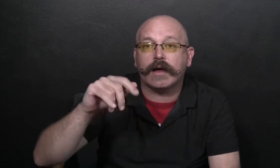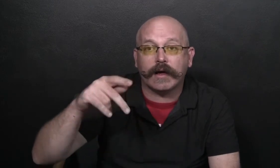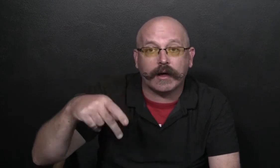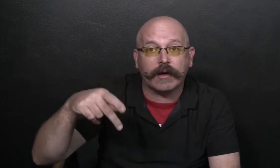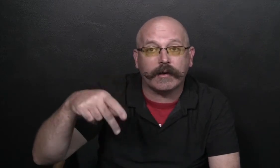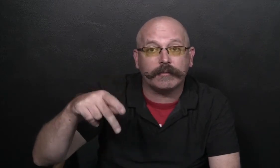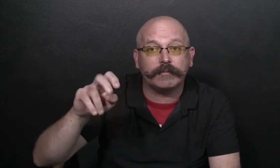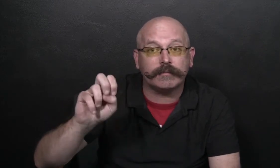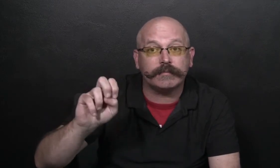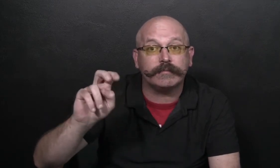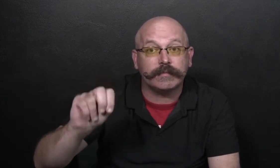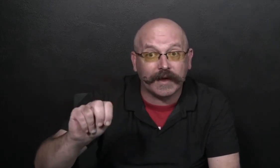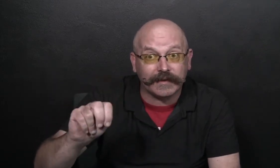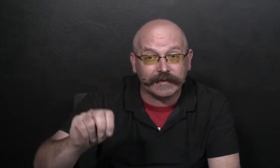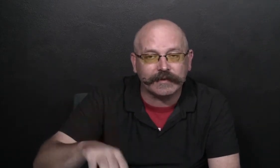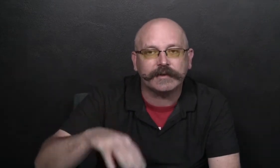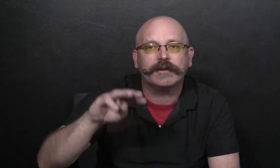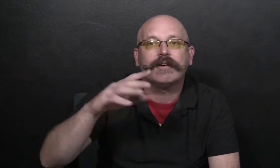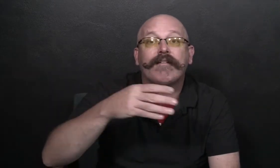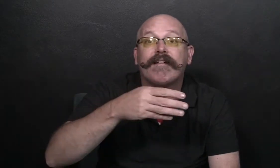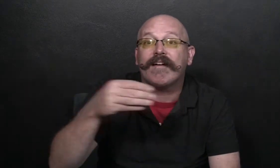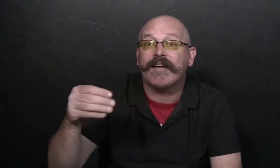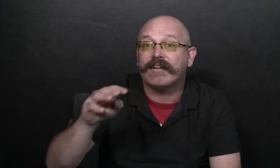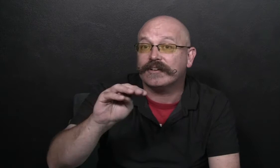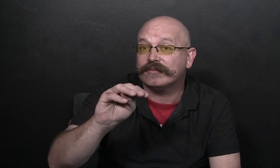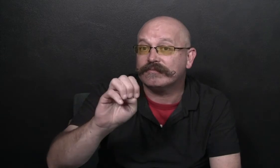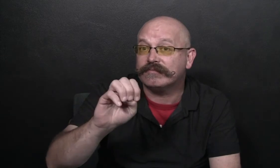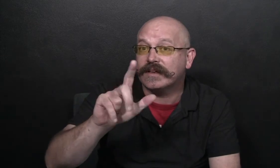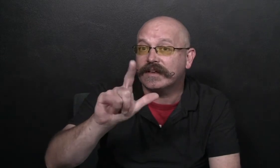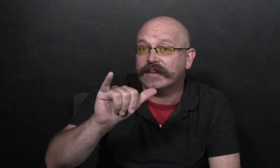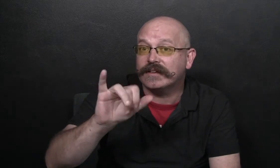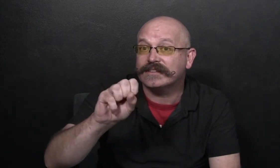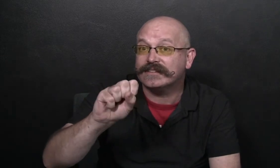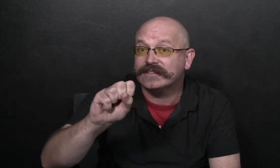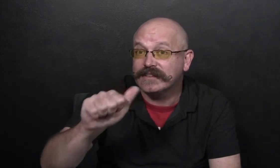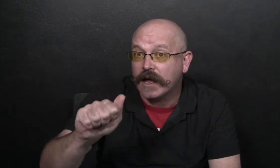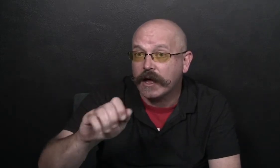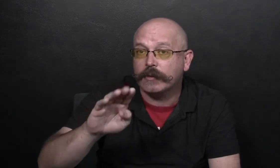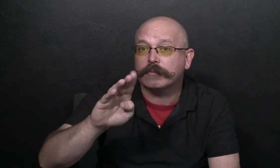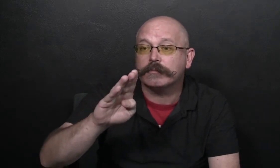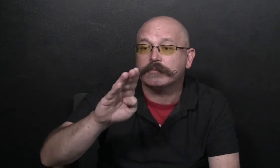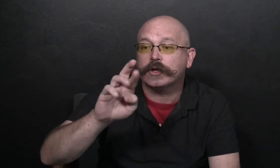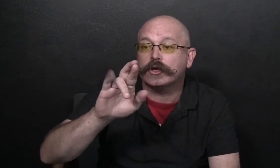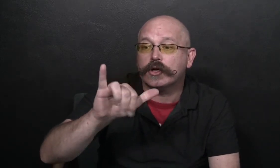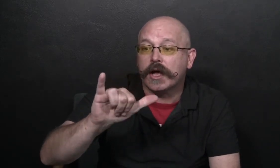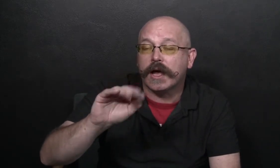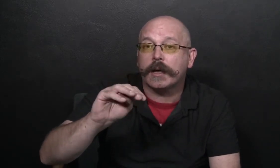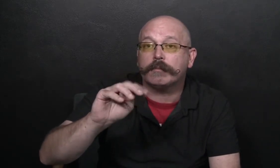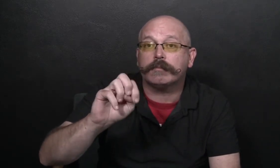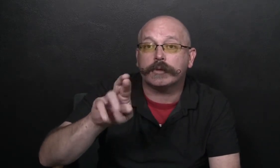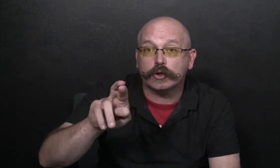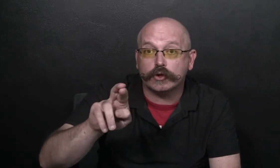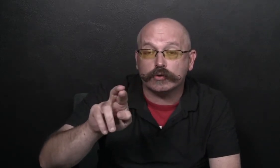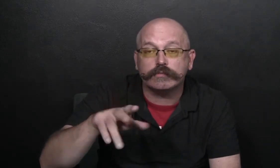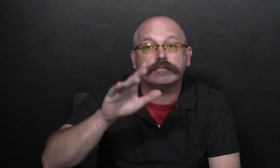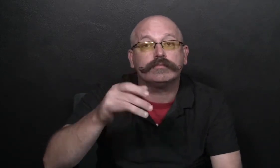Josh Ippen, and Melissa Brimer.